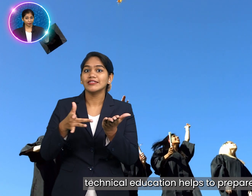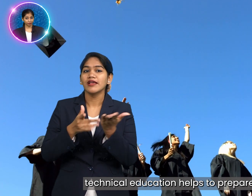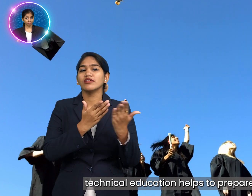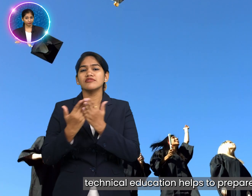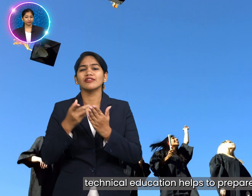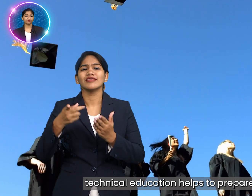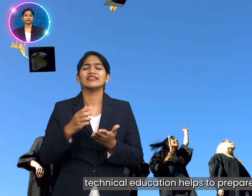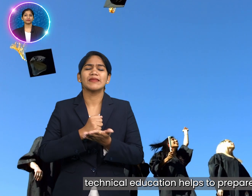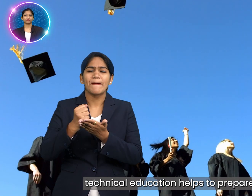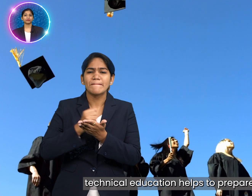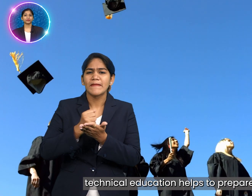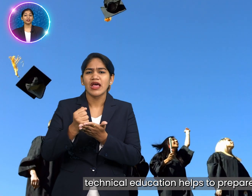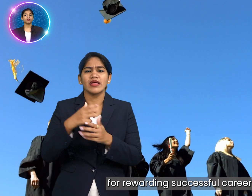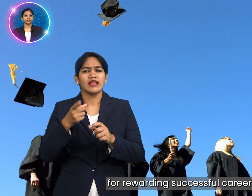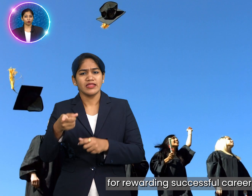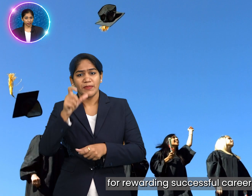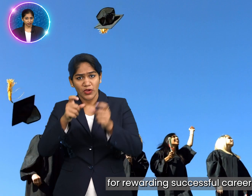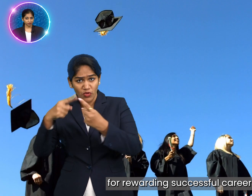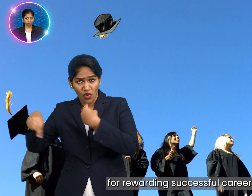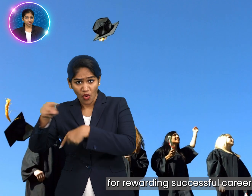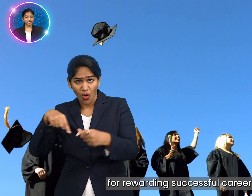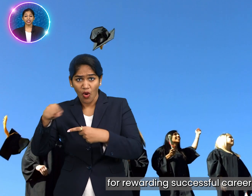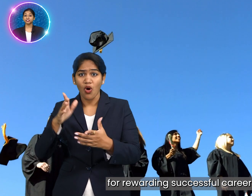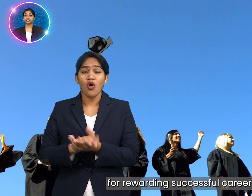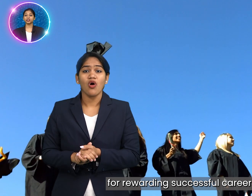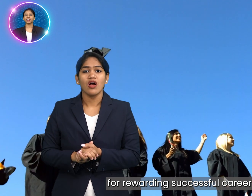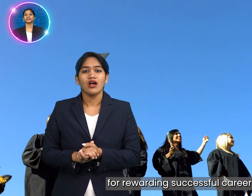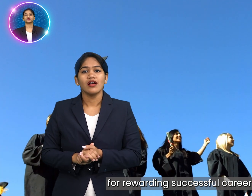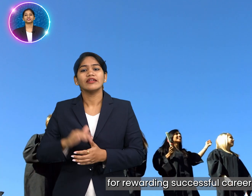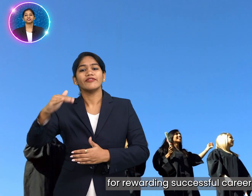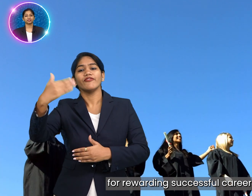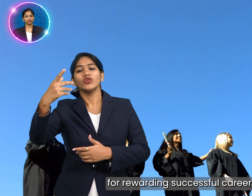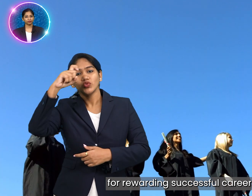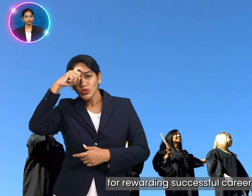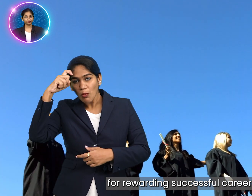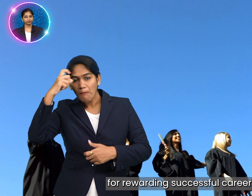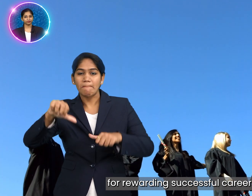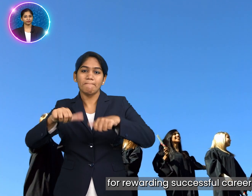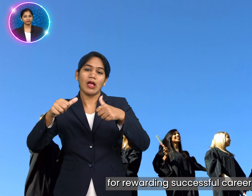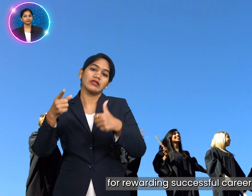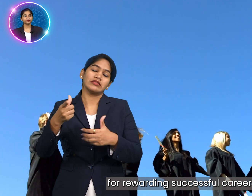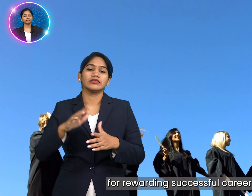prepare them for rewarding successful careers.